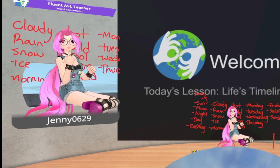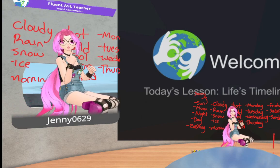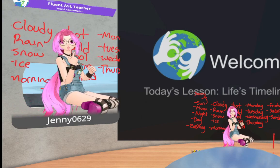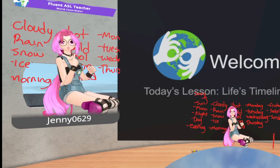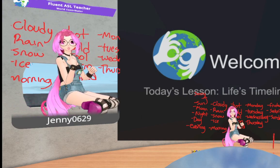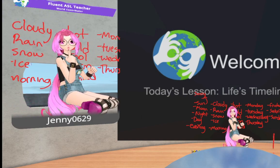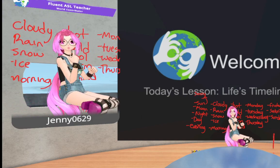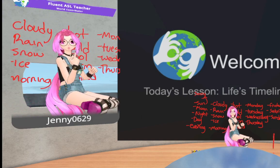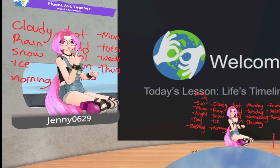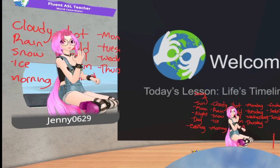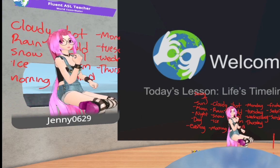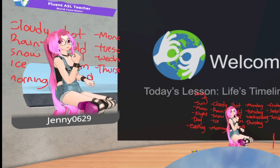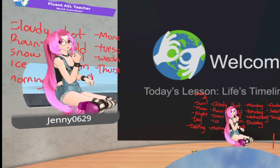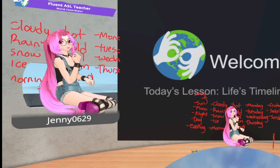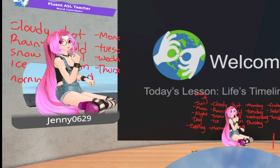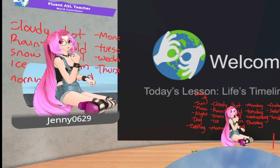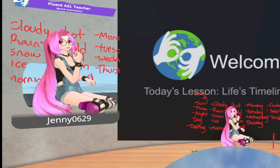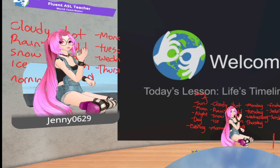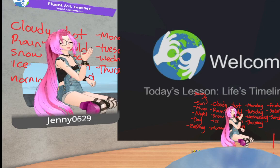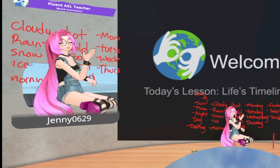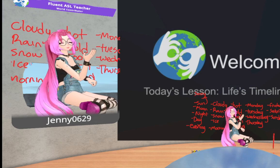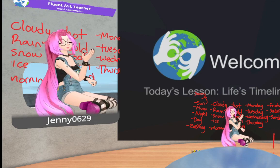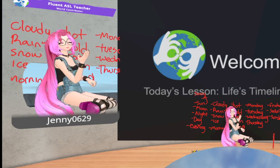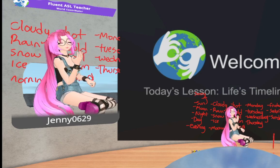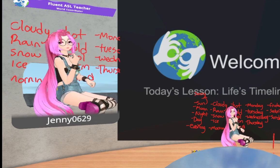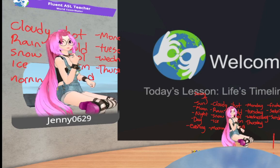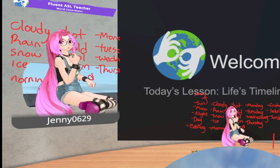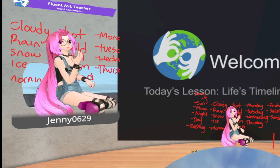really cold and you could see your breath. And you go